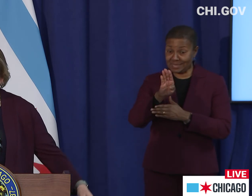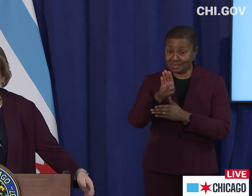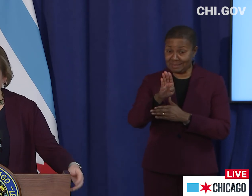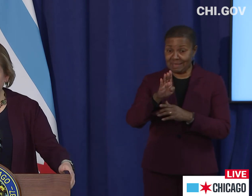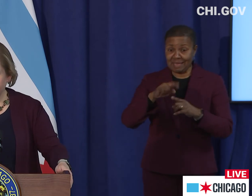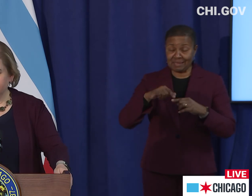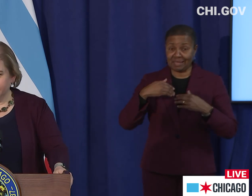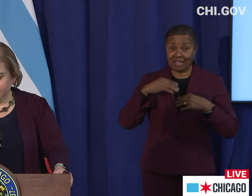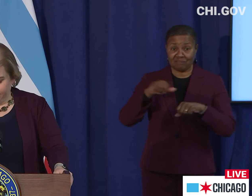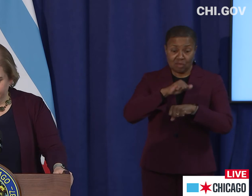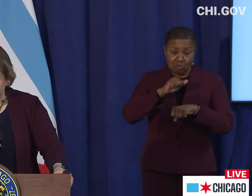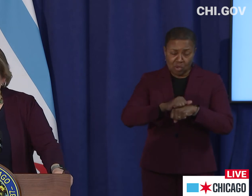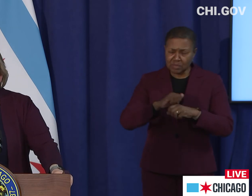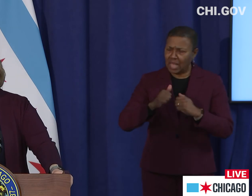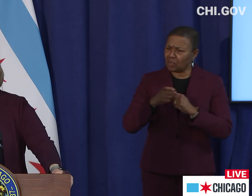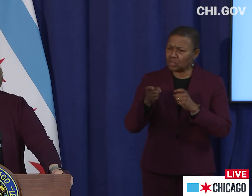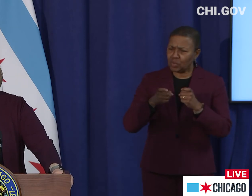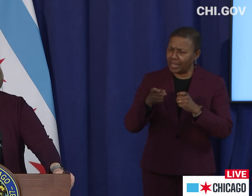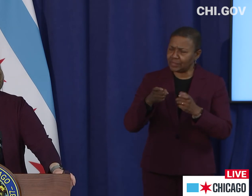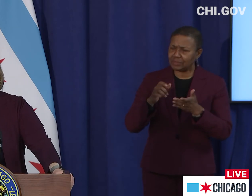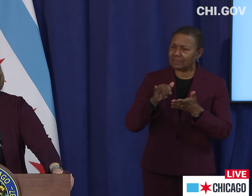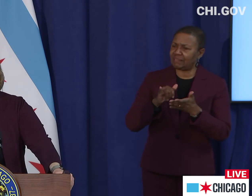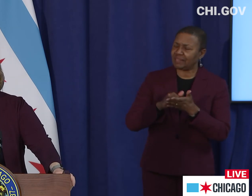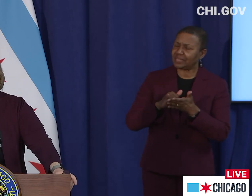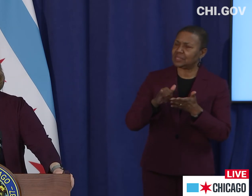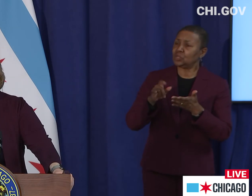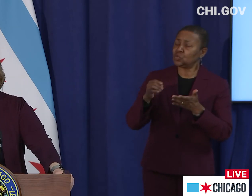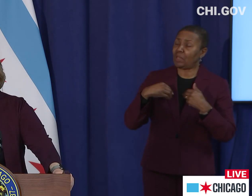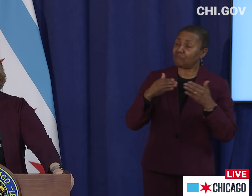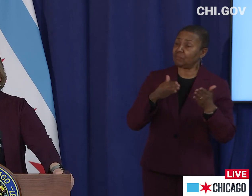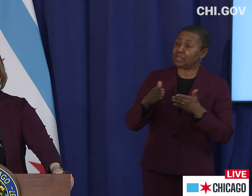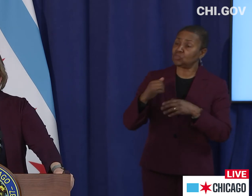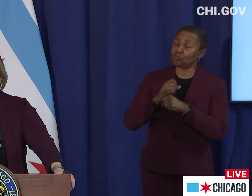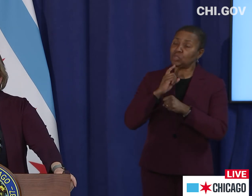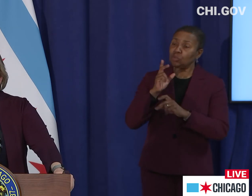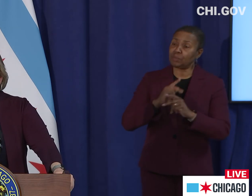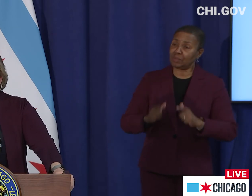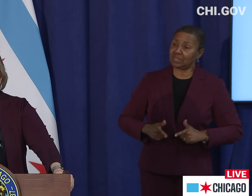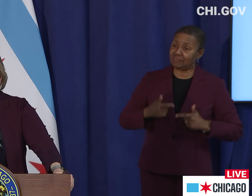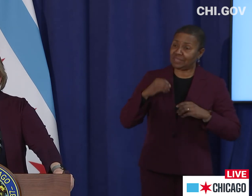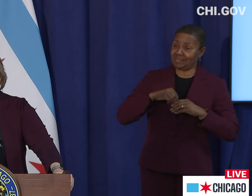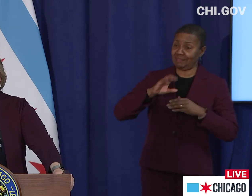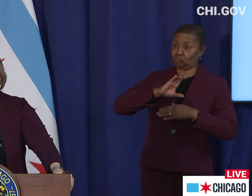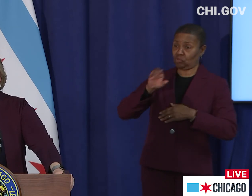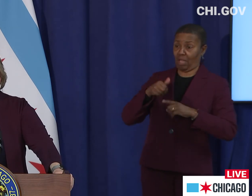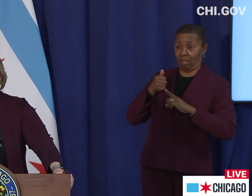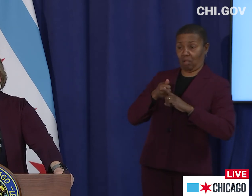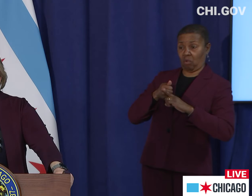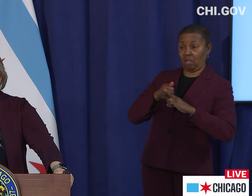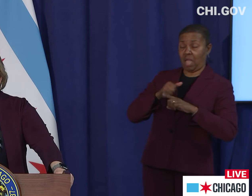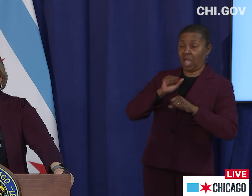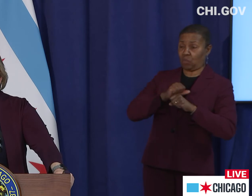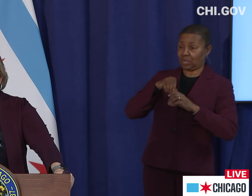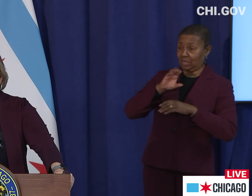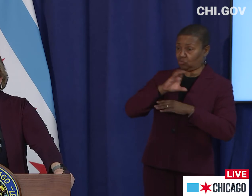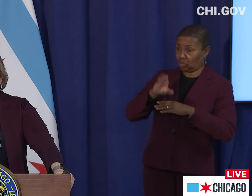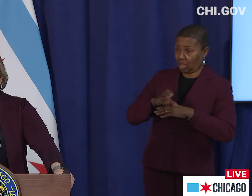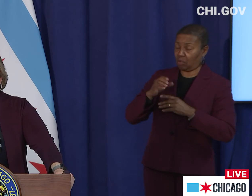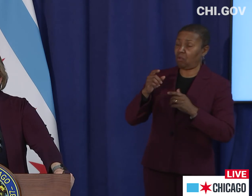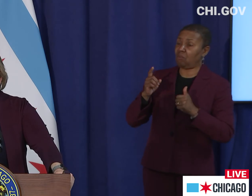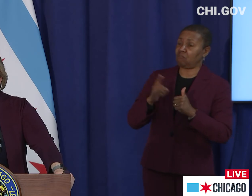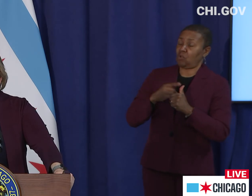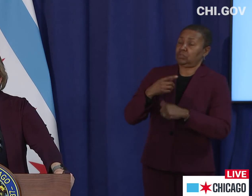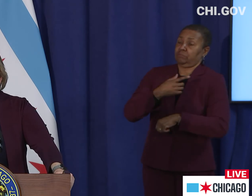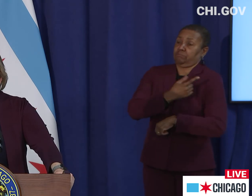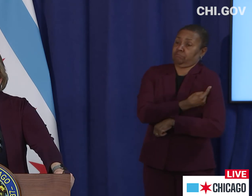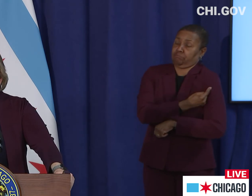get an appointment, how will you be able to handle this? Is there a plan to ensure that people living in the city and working in the city get the vaccines meant